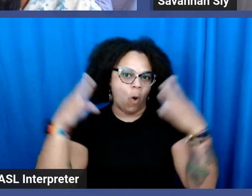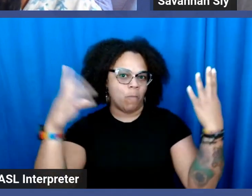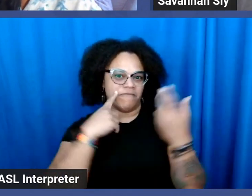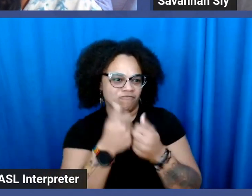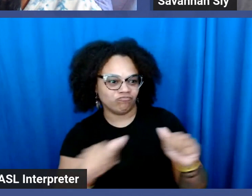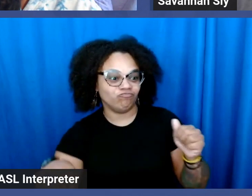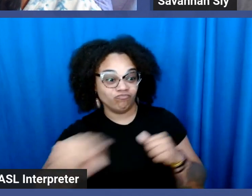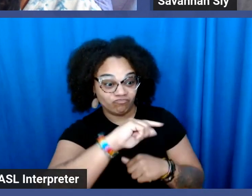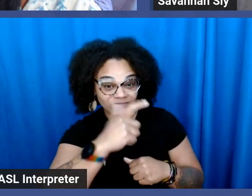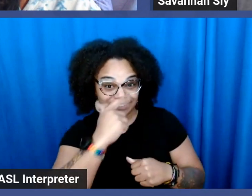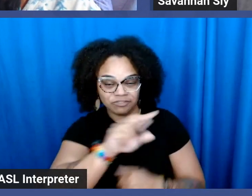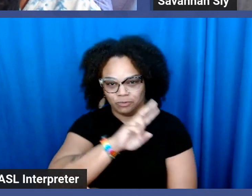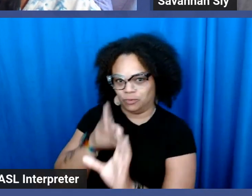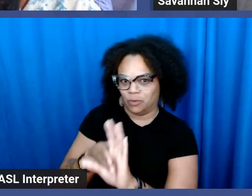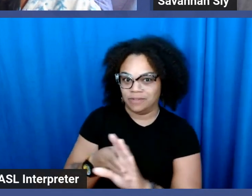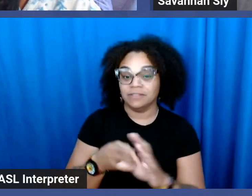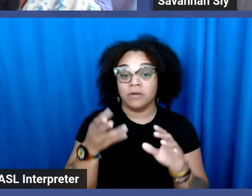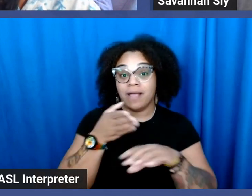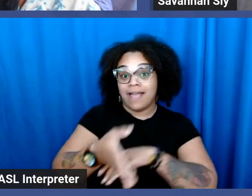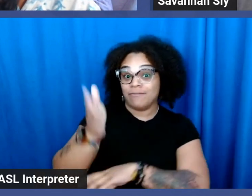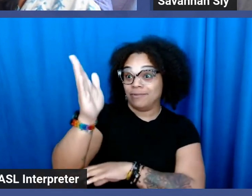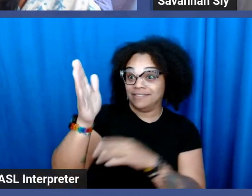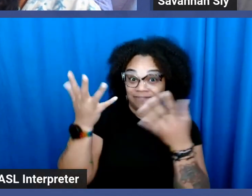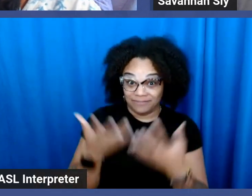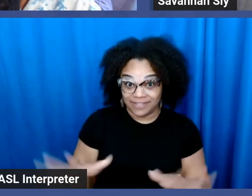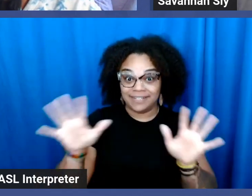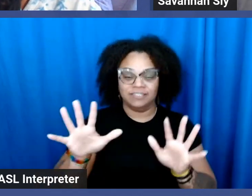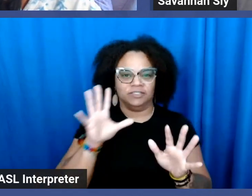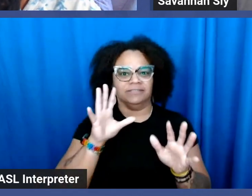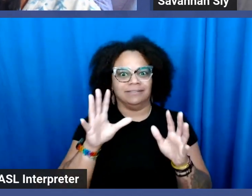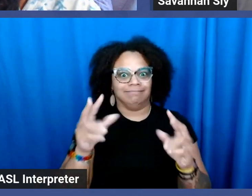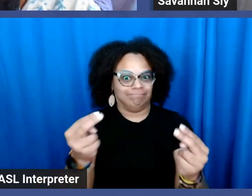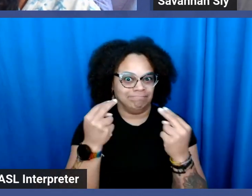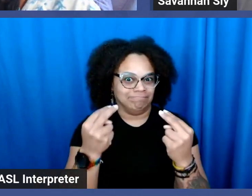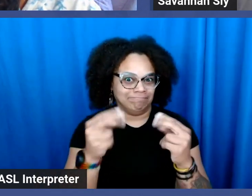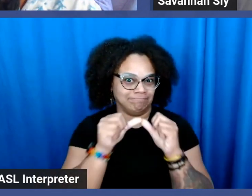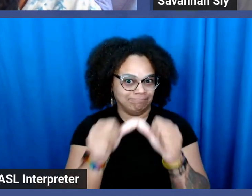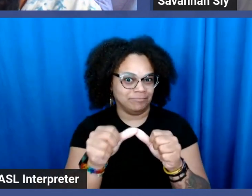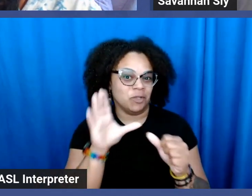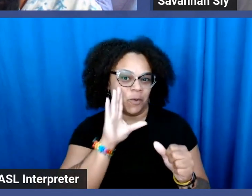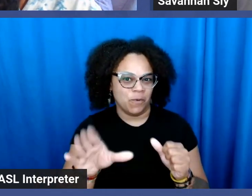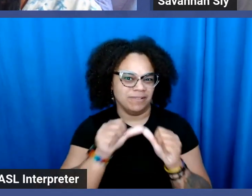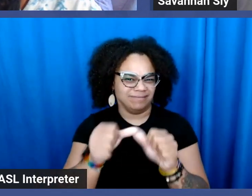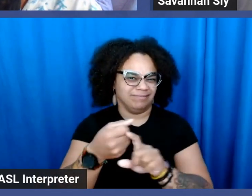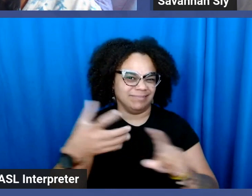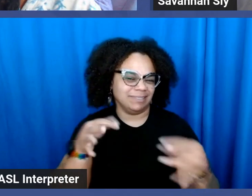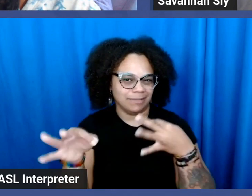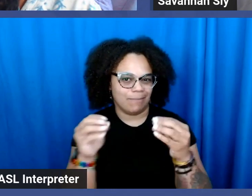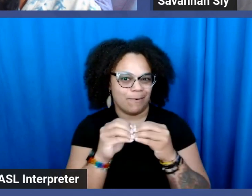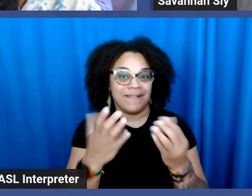of the presentations, we'll talk a little bit more about that. And thank you all for coming.